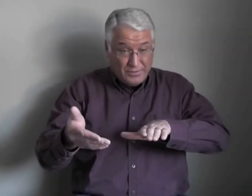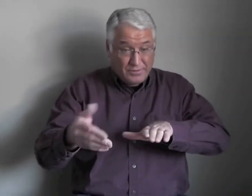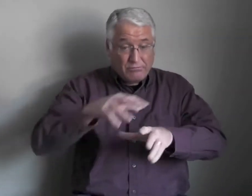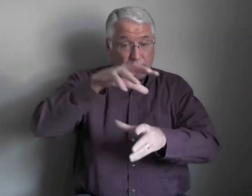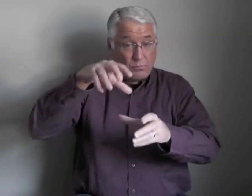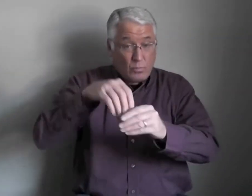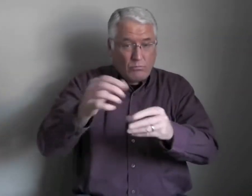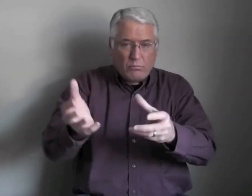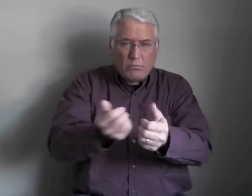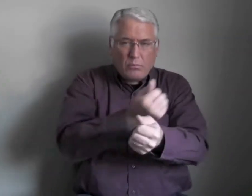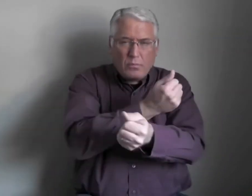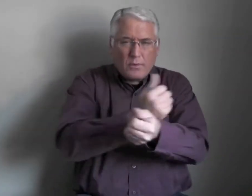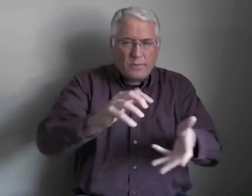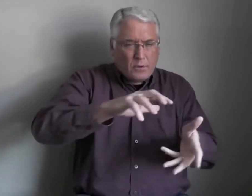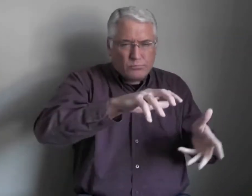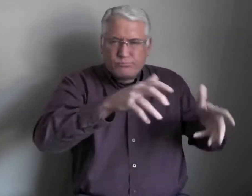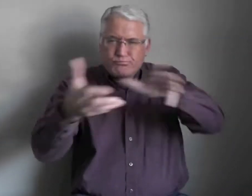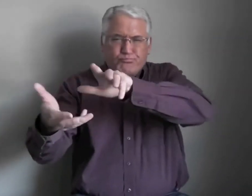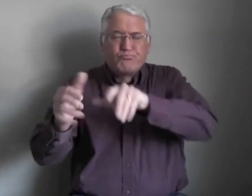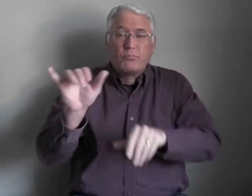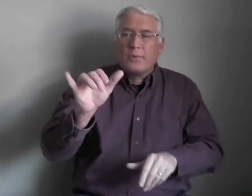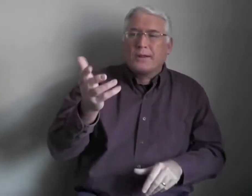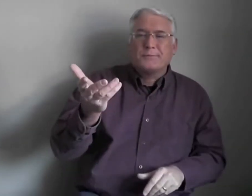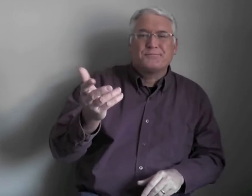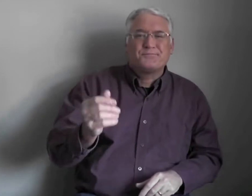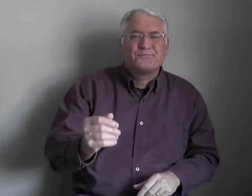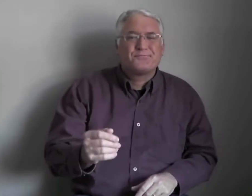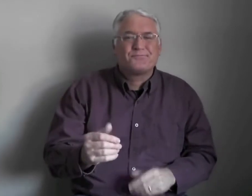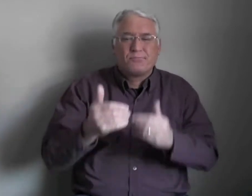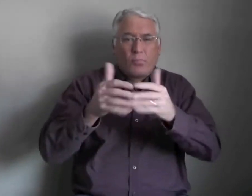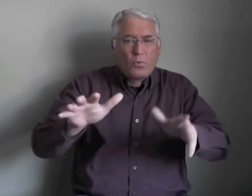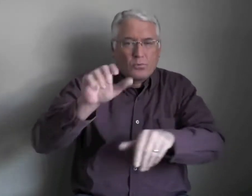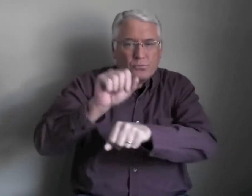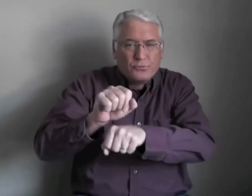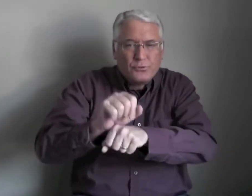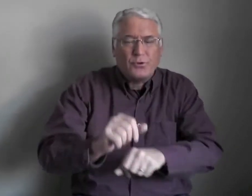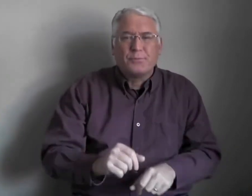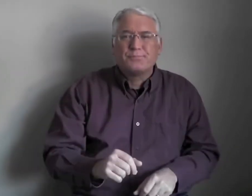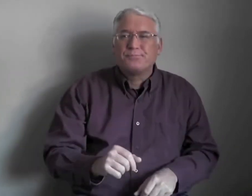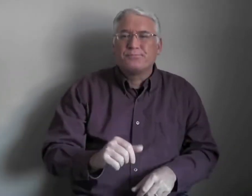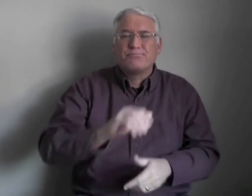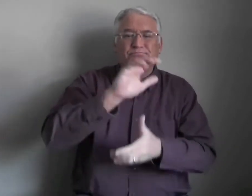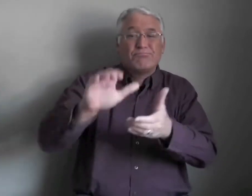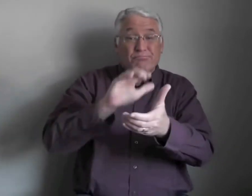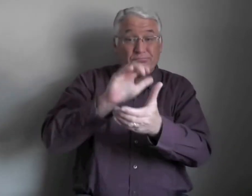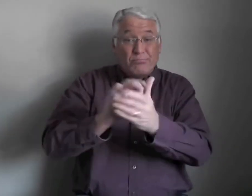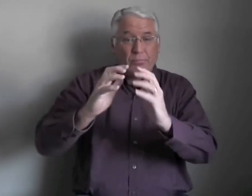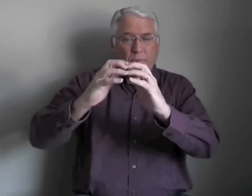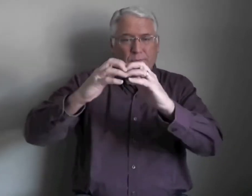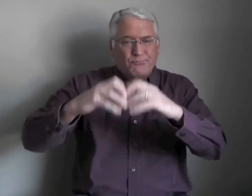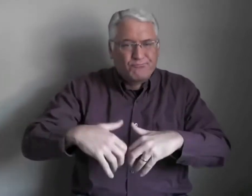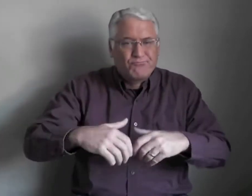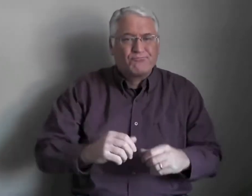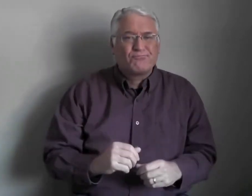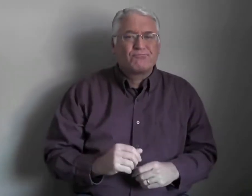Death, that includes everything that's gone askew. For example, losing your job, or